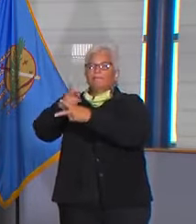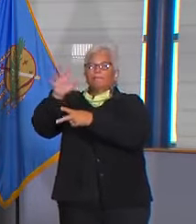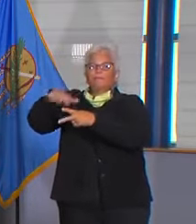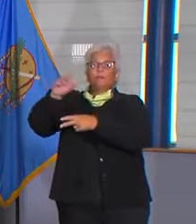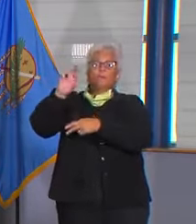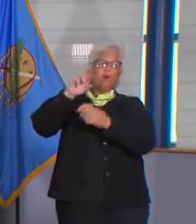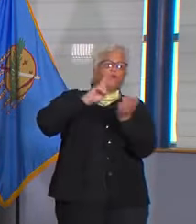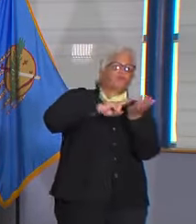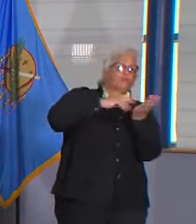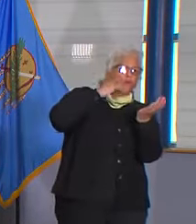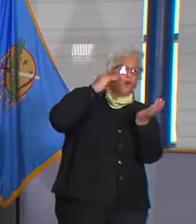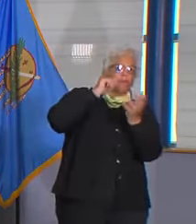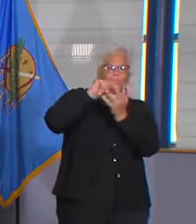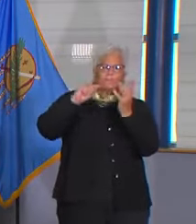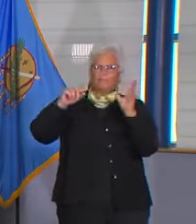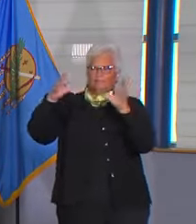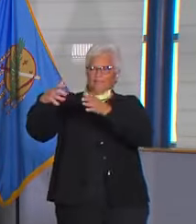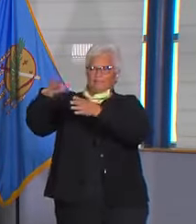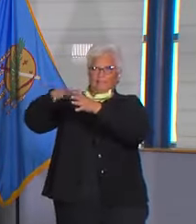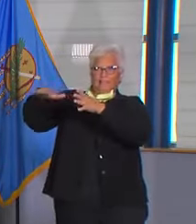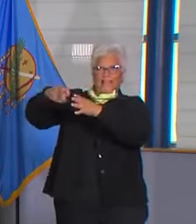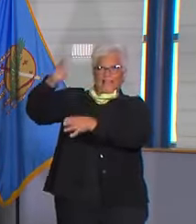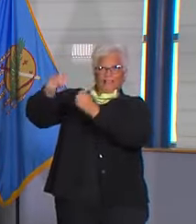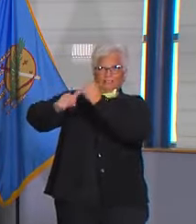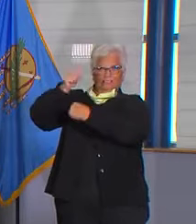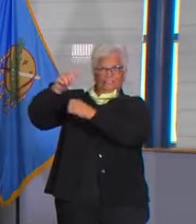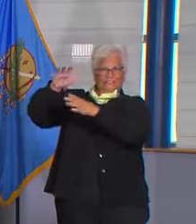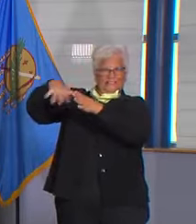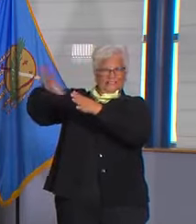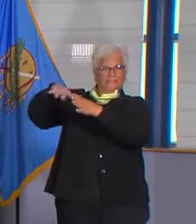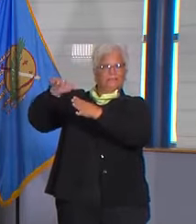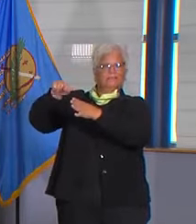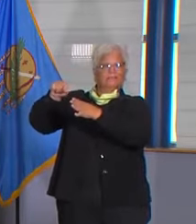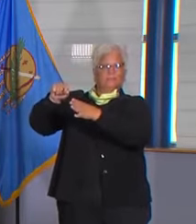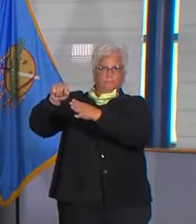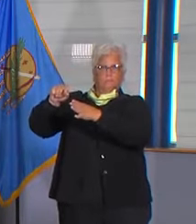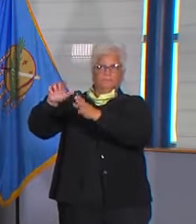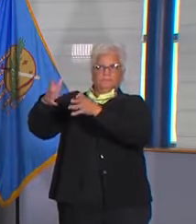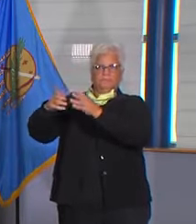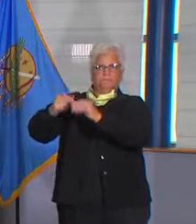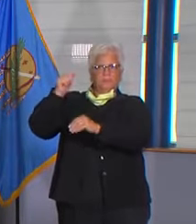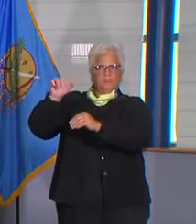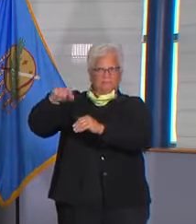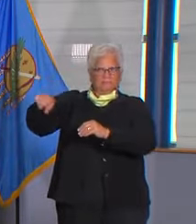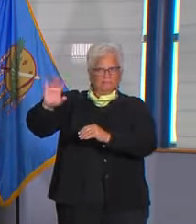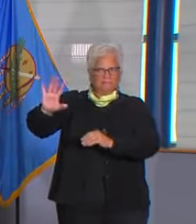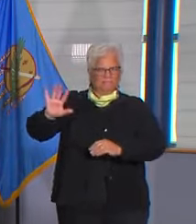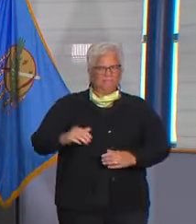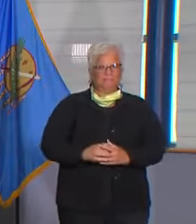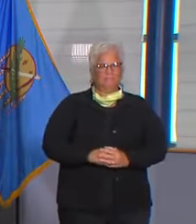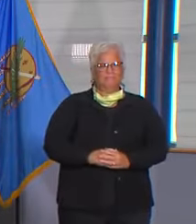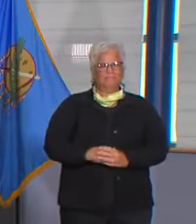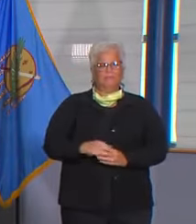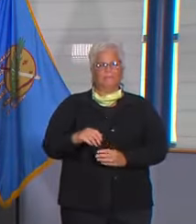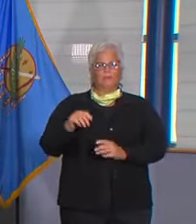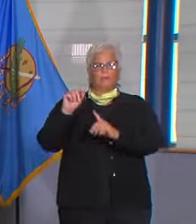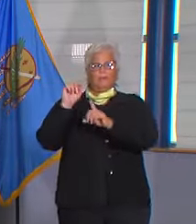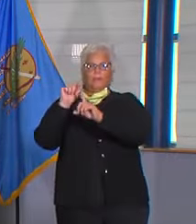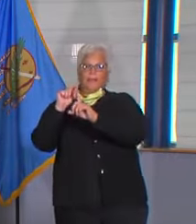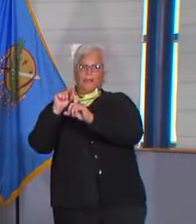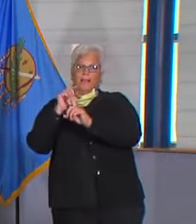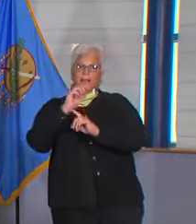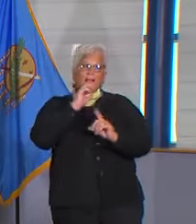news, this is the first time, of course, in weeks that we continue to see no hospitalization in that 0 to 4 age group, and frankly,